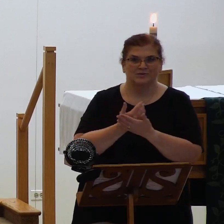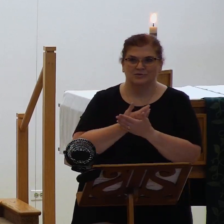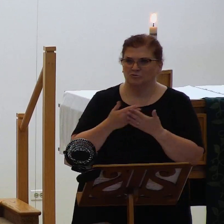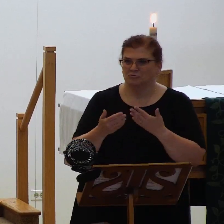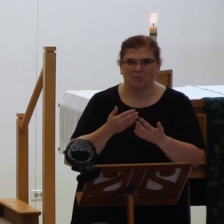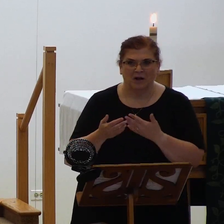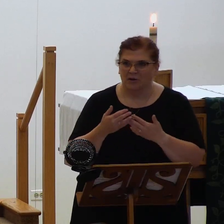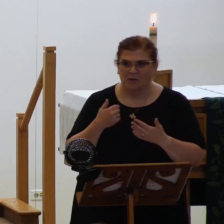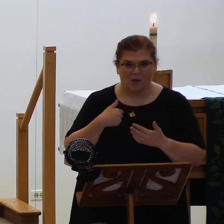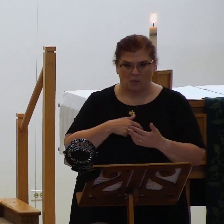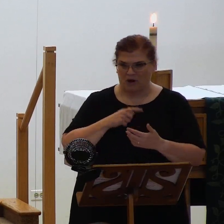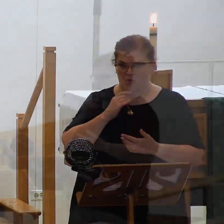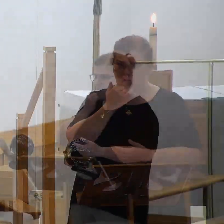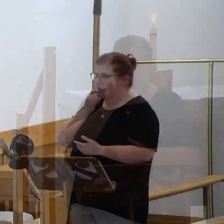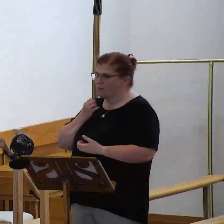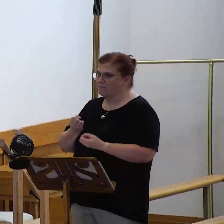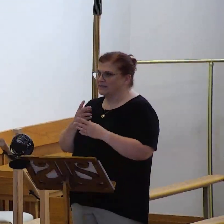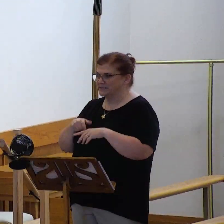that we often get it wrong.